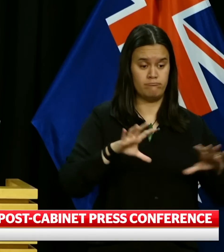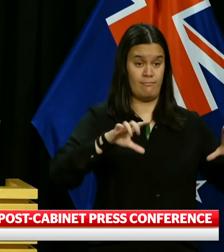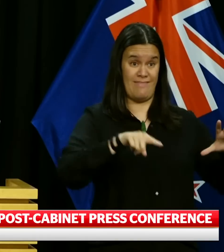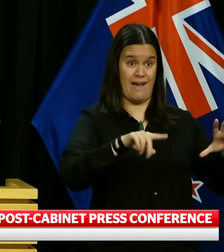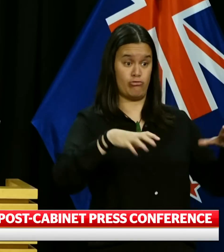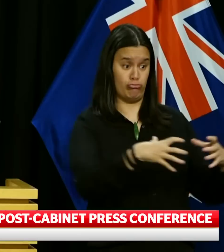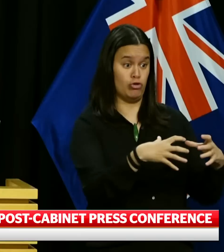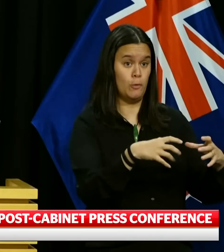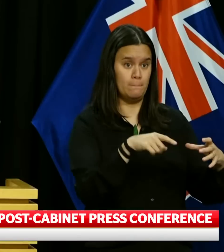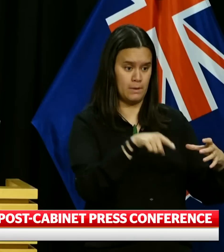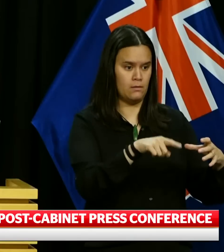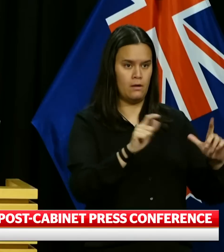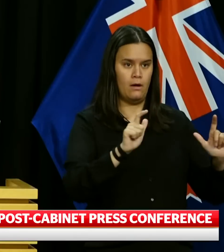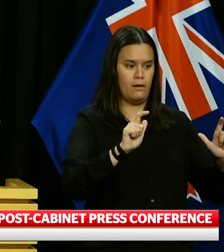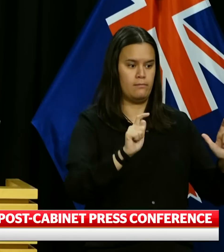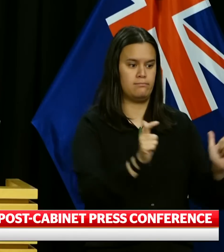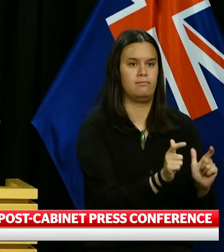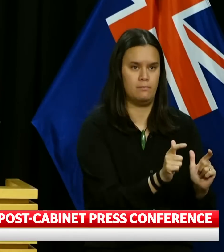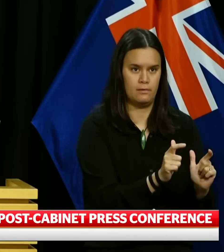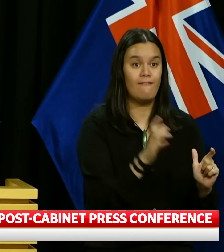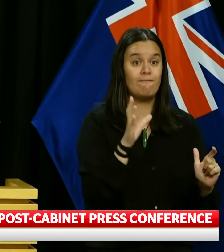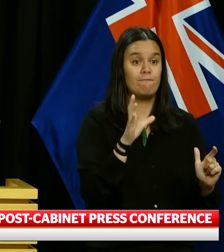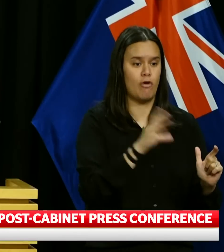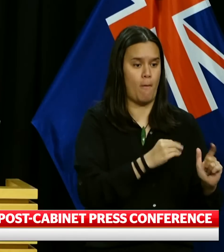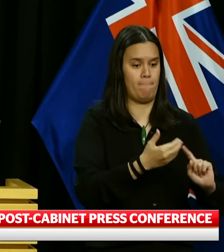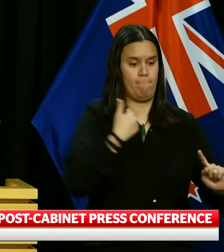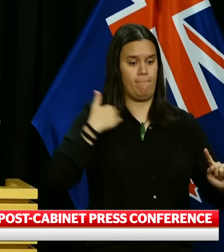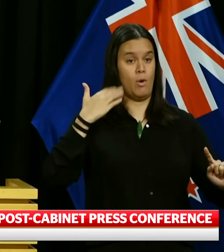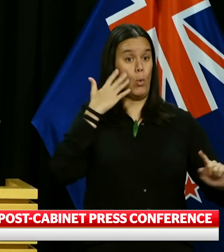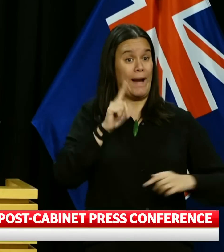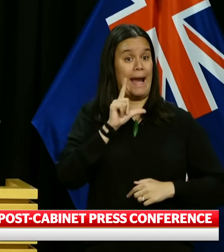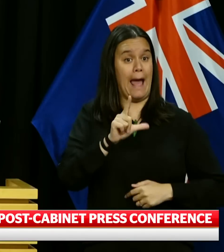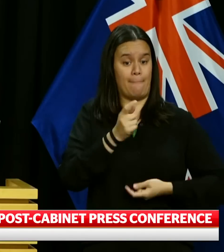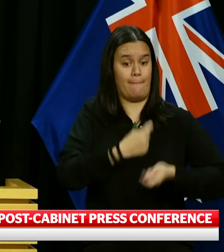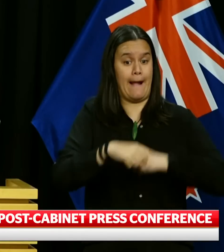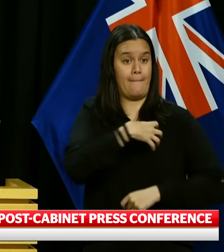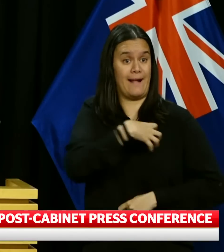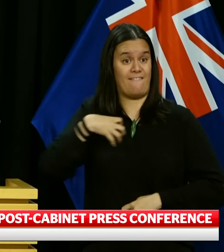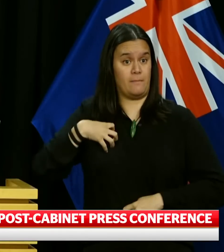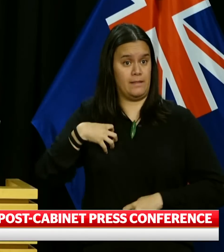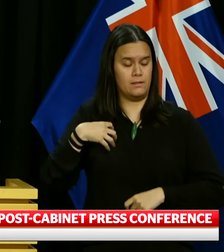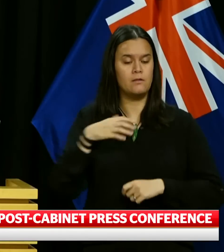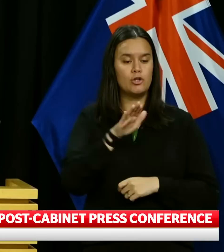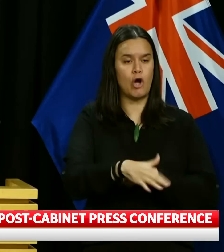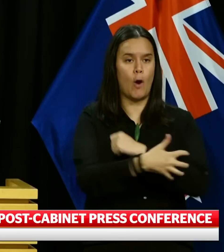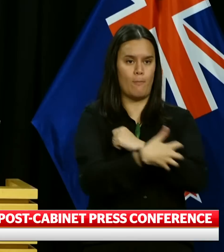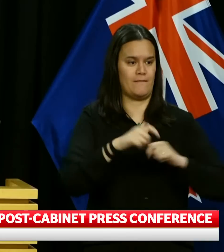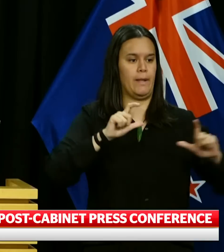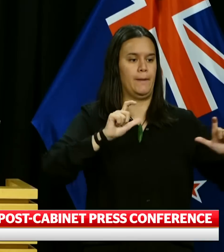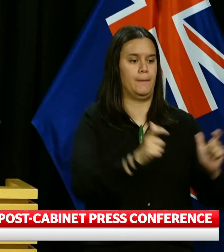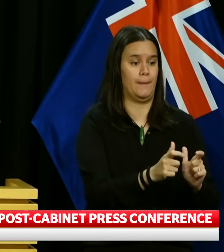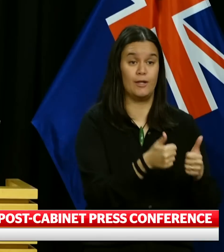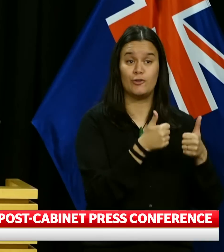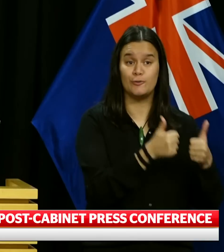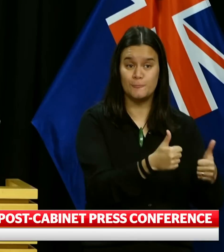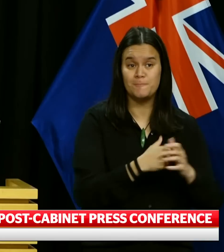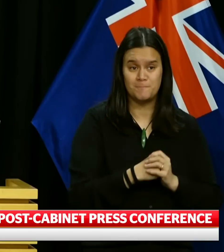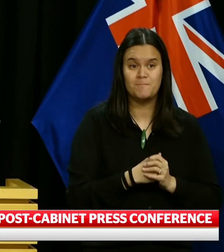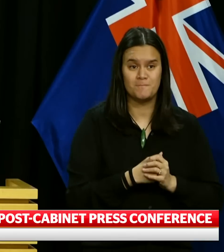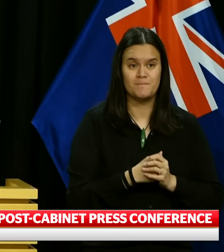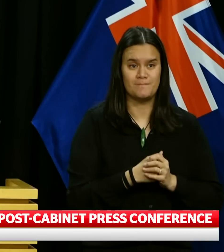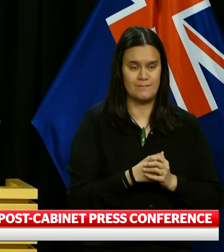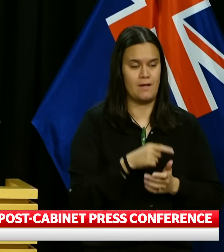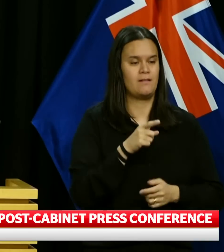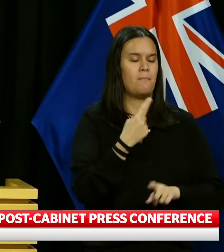into government, and we started measuring progress then. And there are further changes still to come, one of which I have just talked